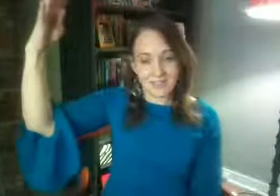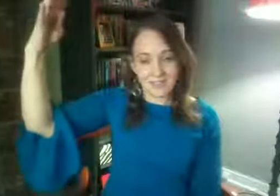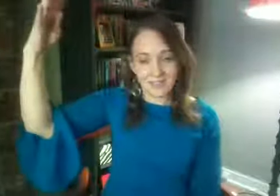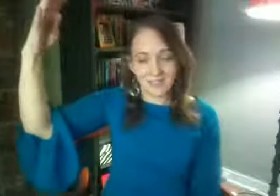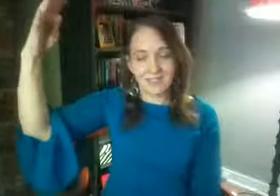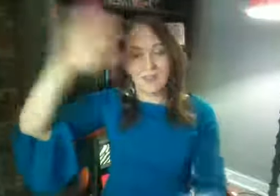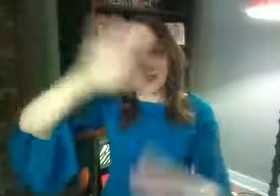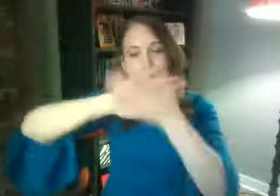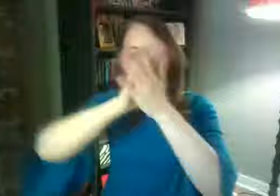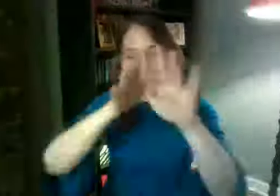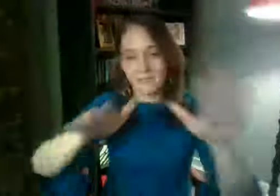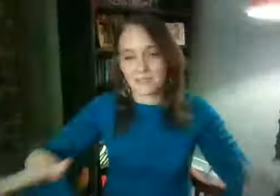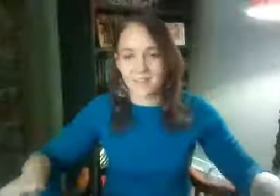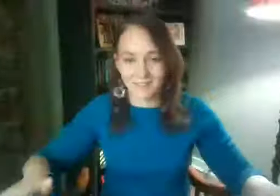Creates peace,